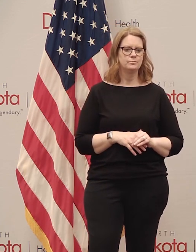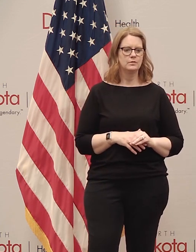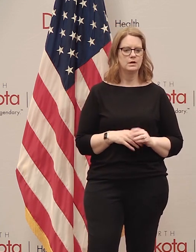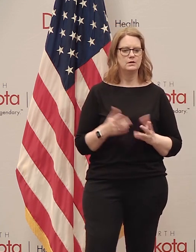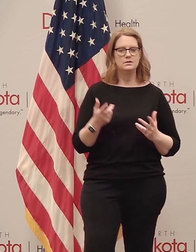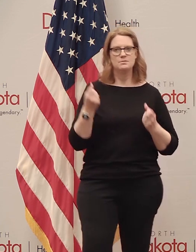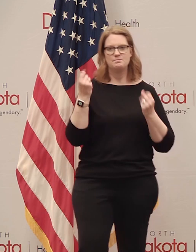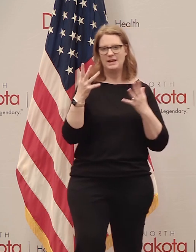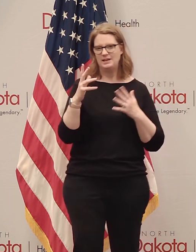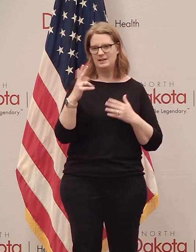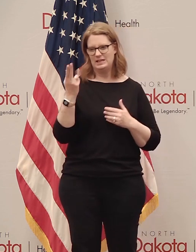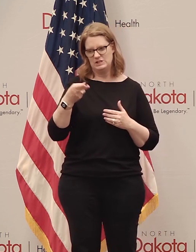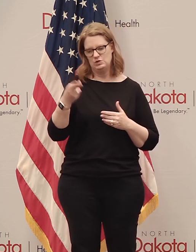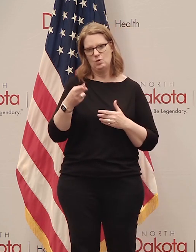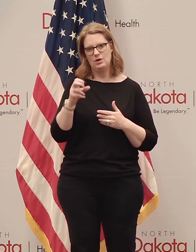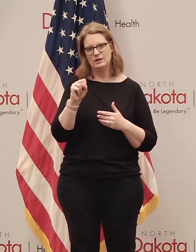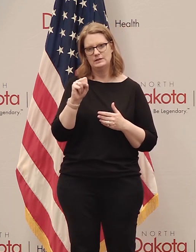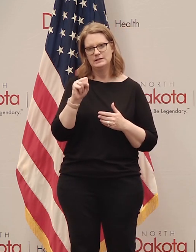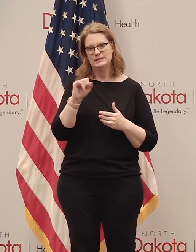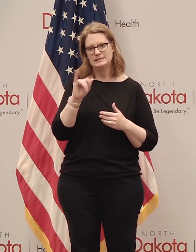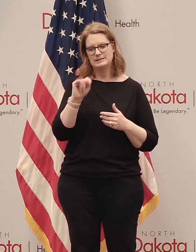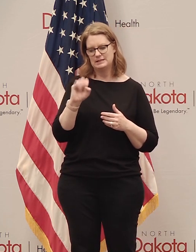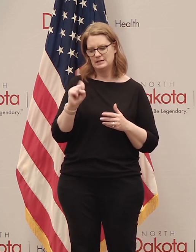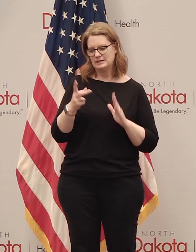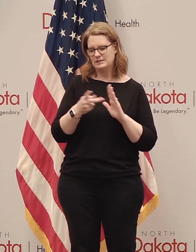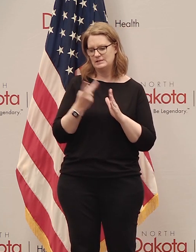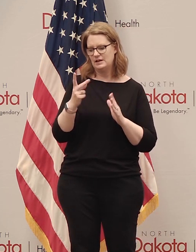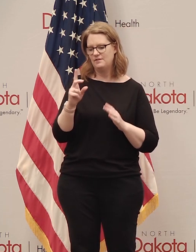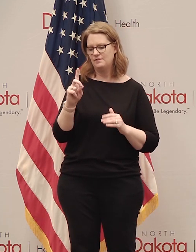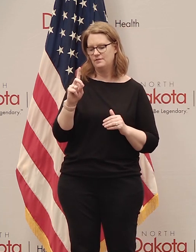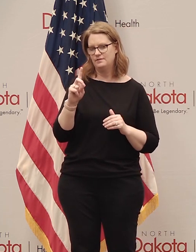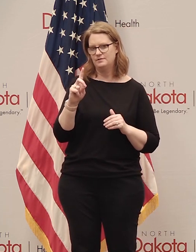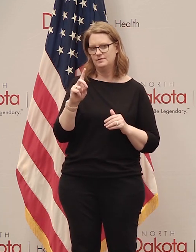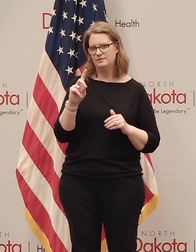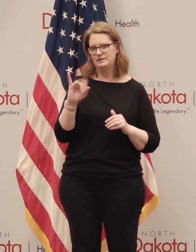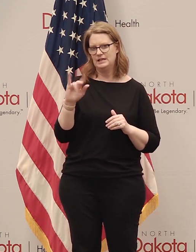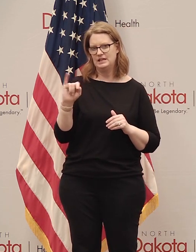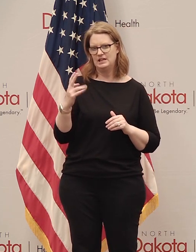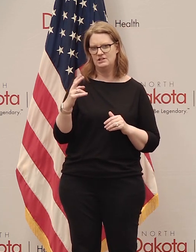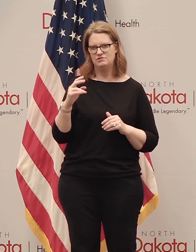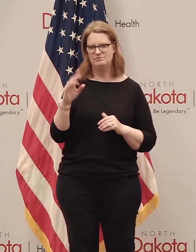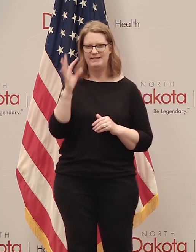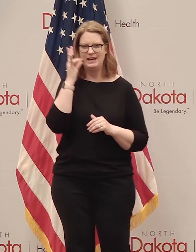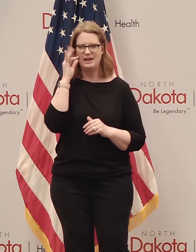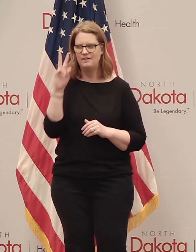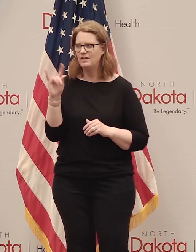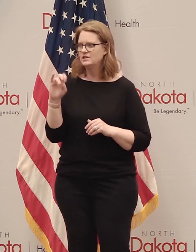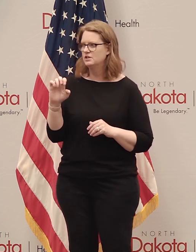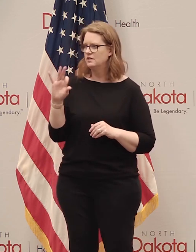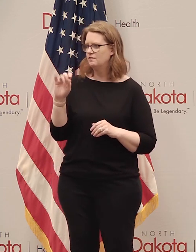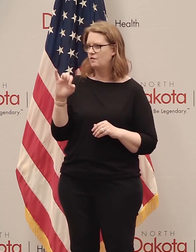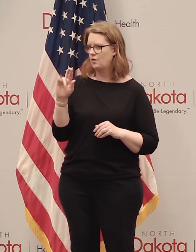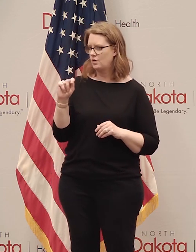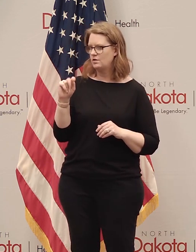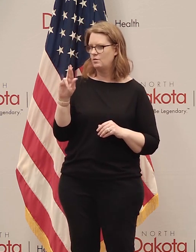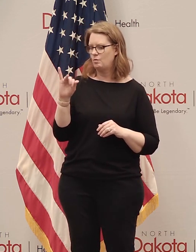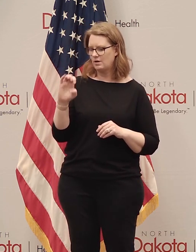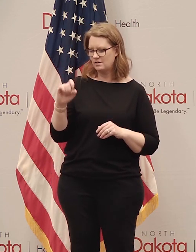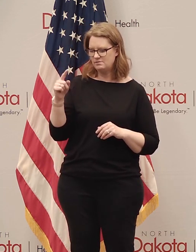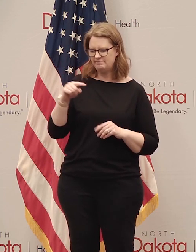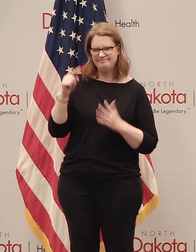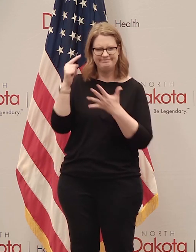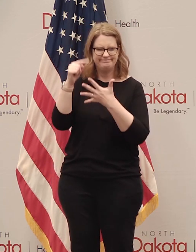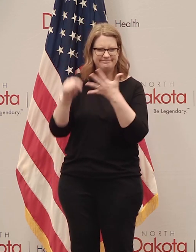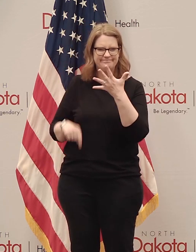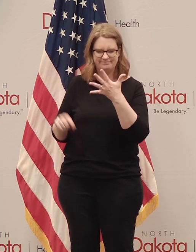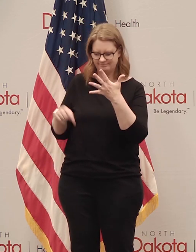unstaffed historic sites, including Double Ditch Indian Village, Huff Indian Village, Minokan Indian Village, Fort Clark, Fort Rice, and Whitestone Hill. They will continue